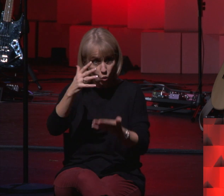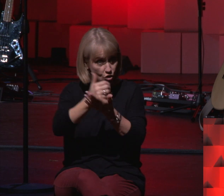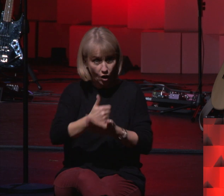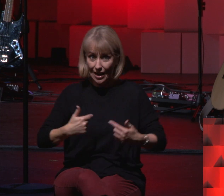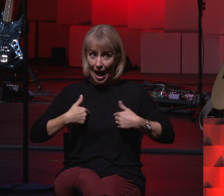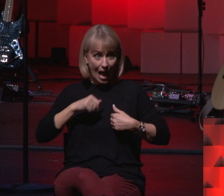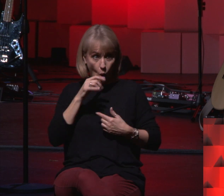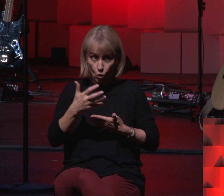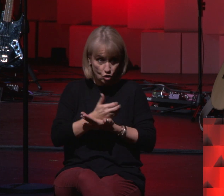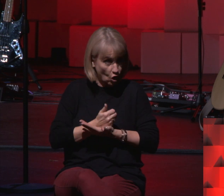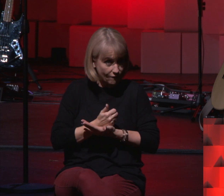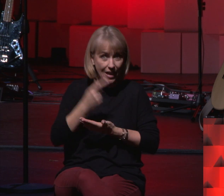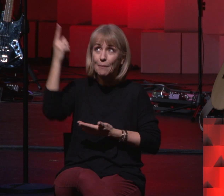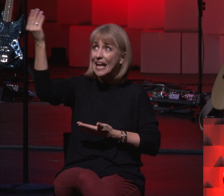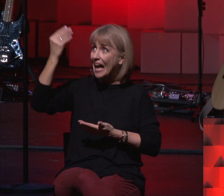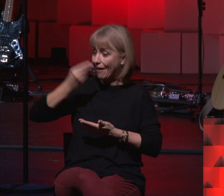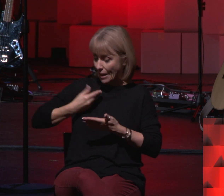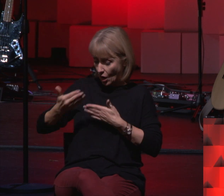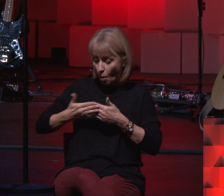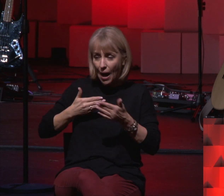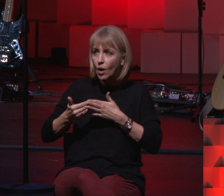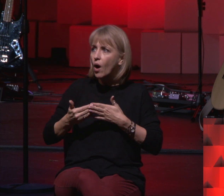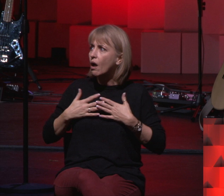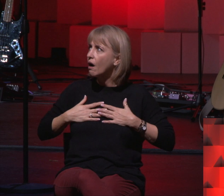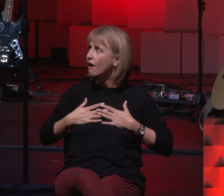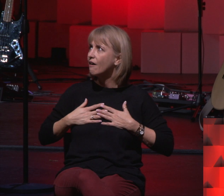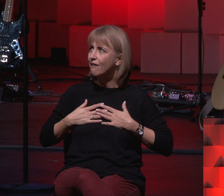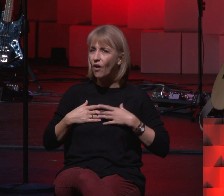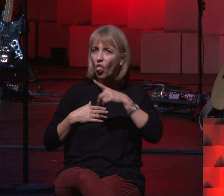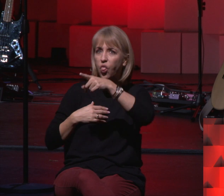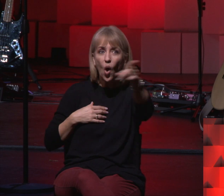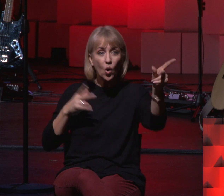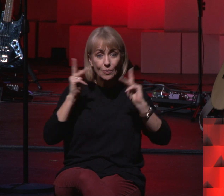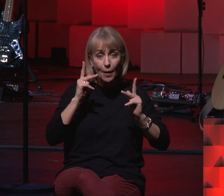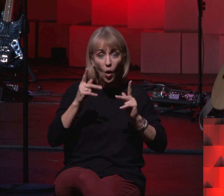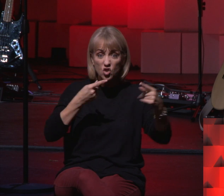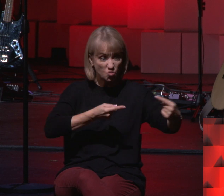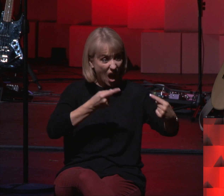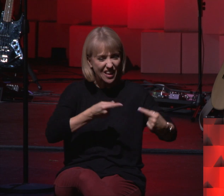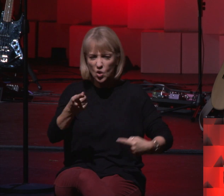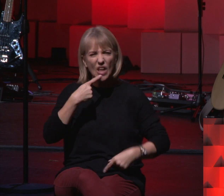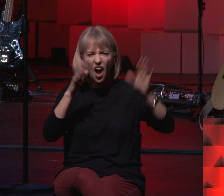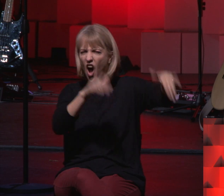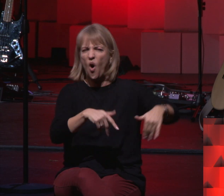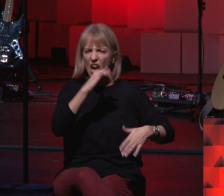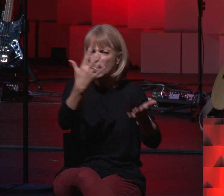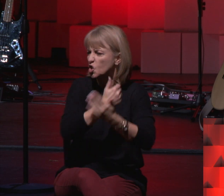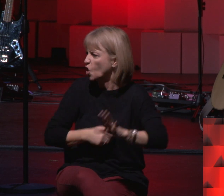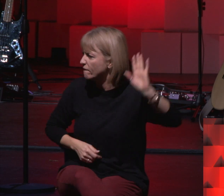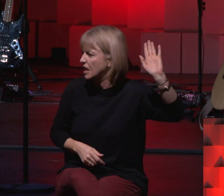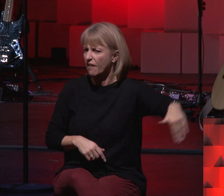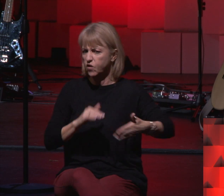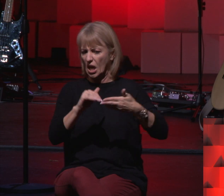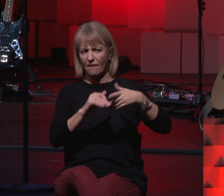don't, but he gives it to us anyway. The people around you that are struggling, that are going through these incredibly difficult times, you say they don't deserve forgiveness because